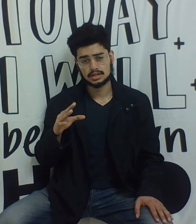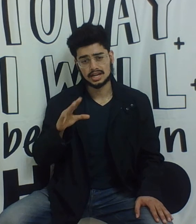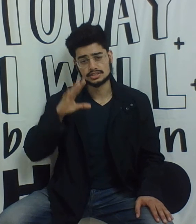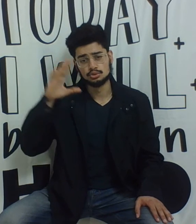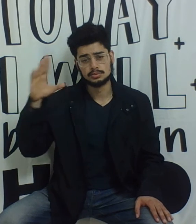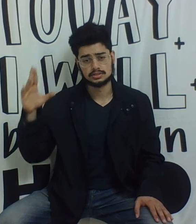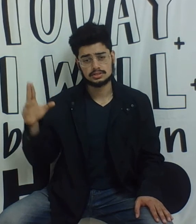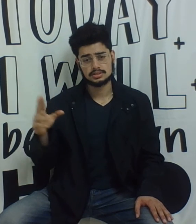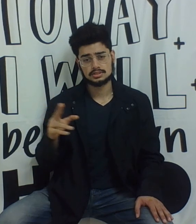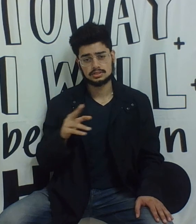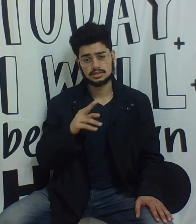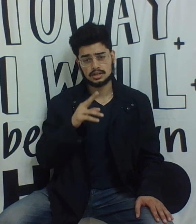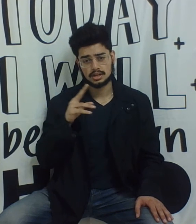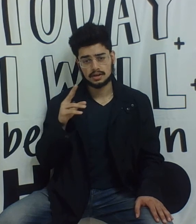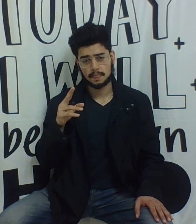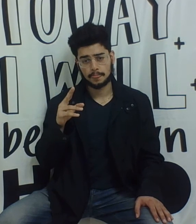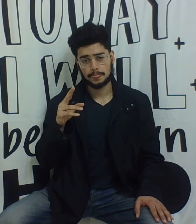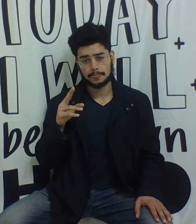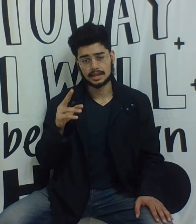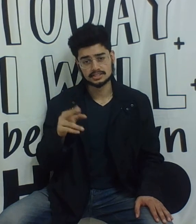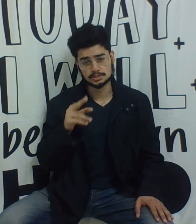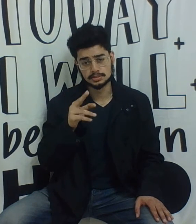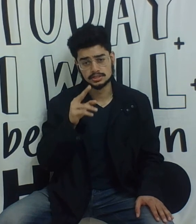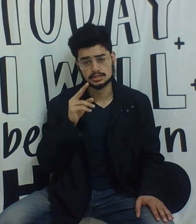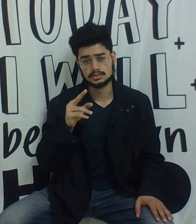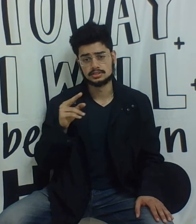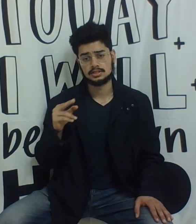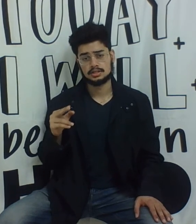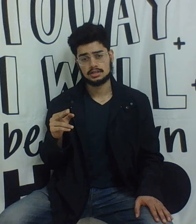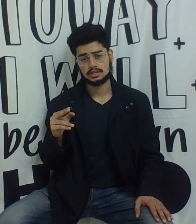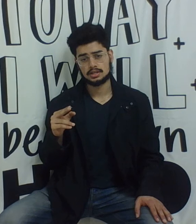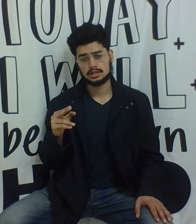As humans, as a species,